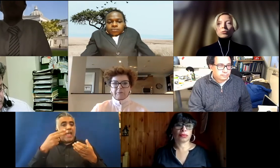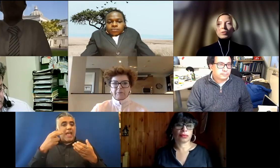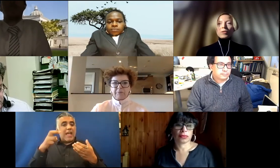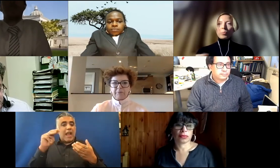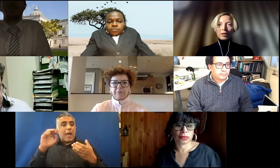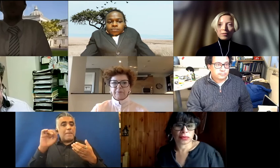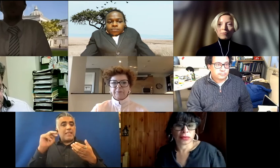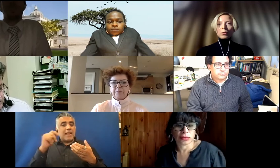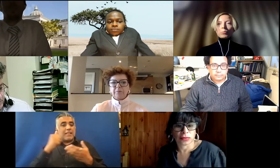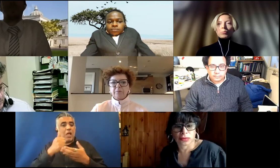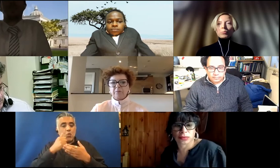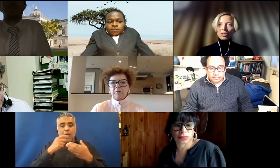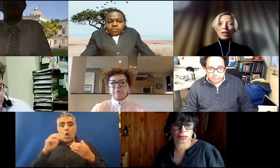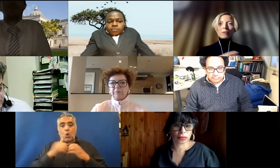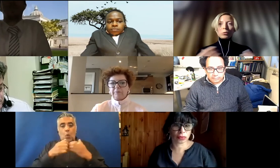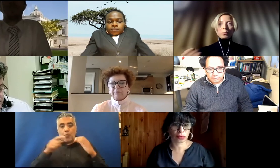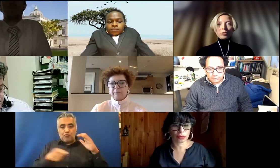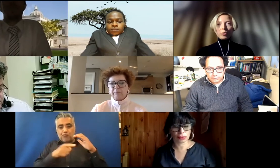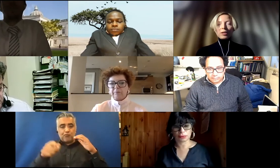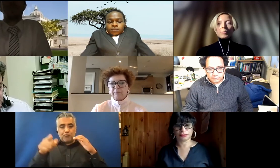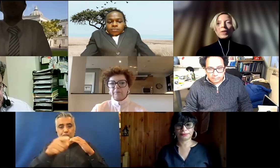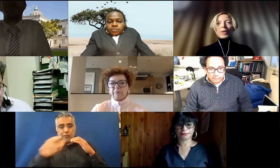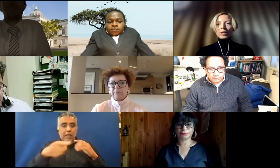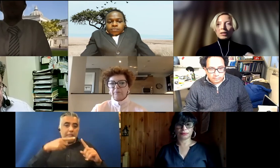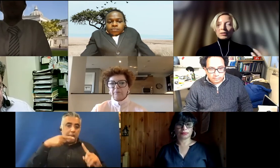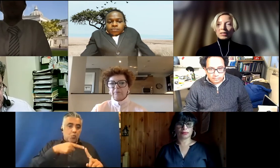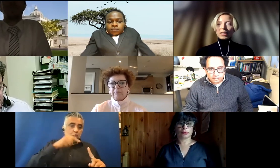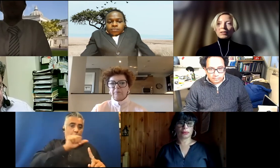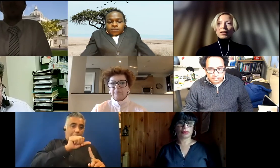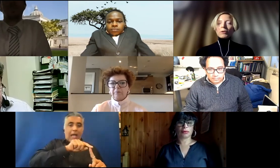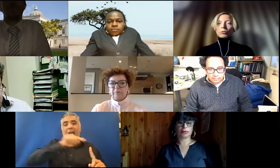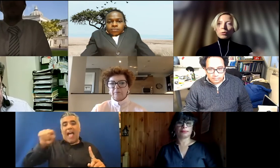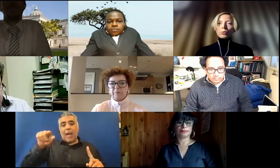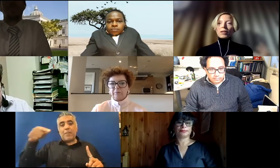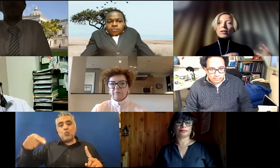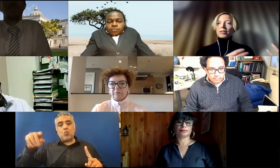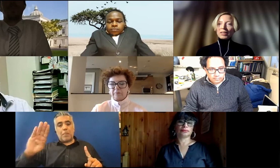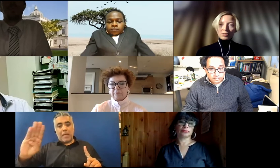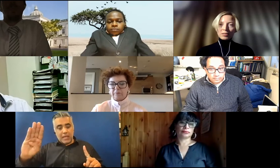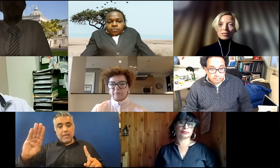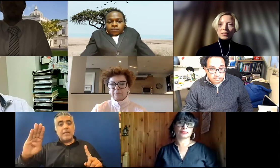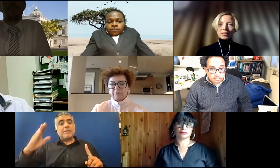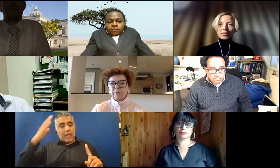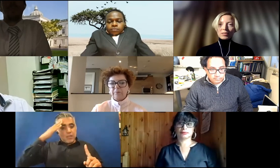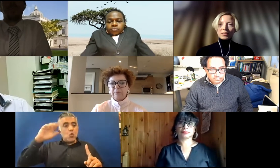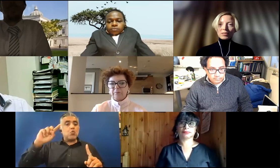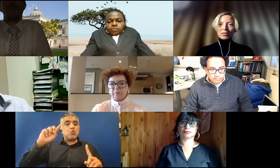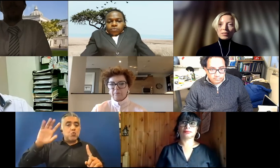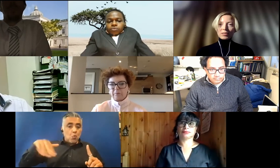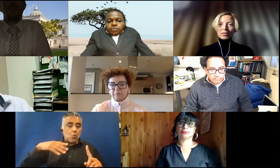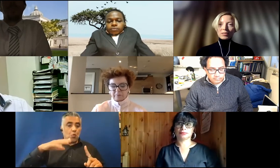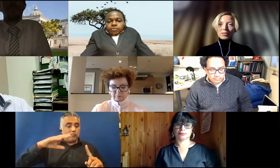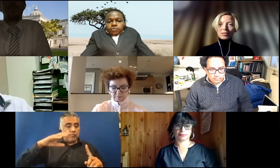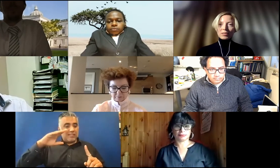to build the way, to build the path from point A to point B, taking into account all their needs,